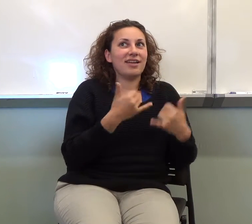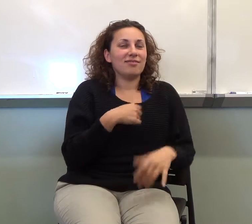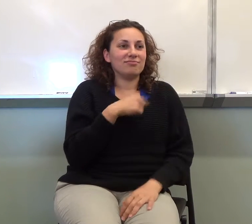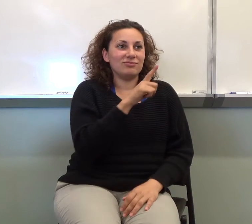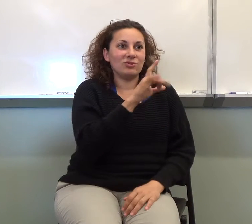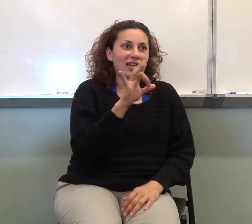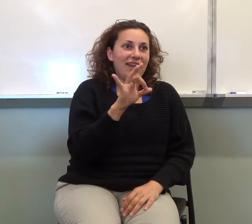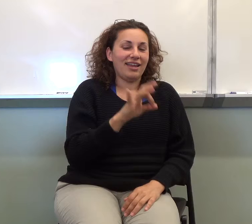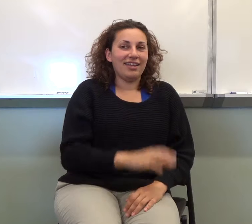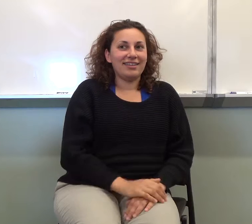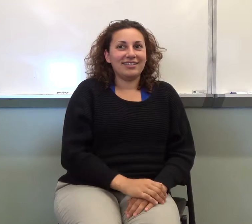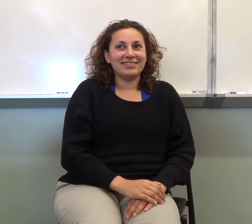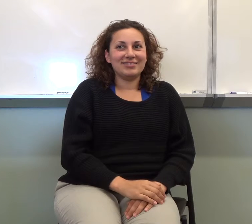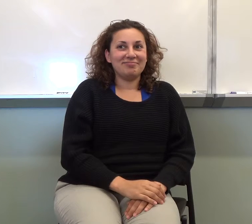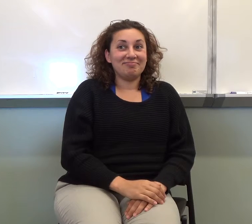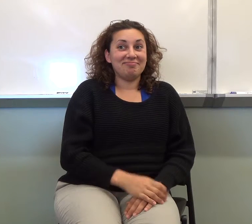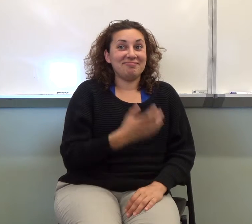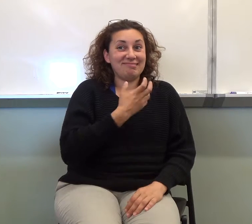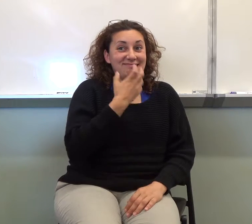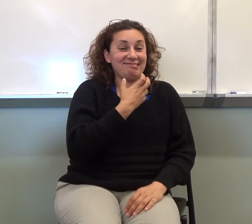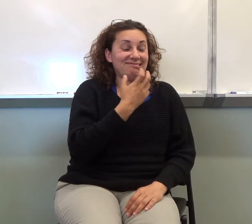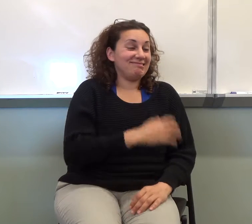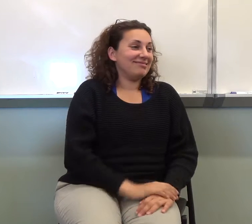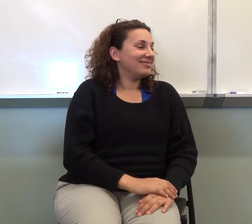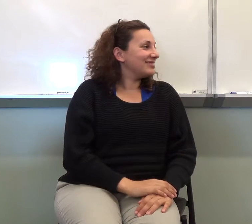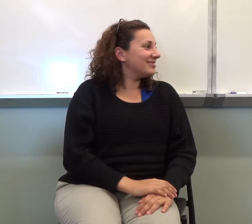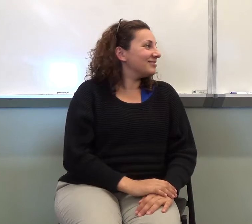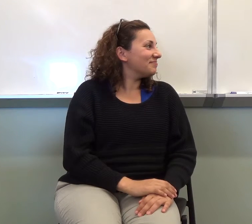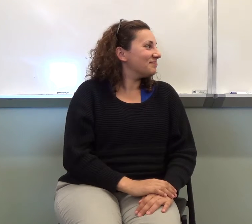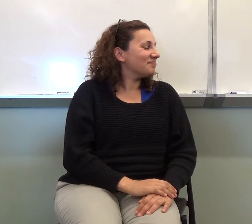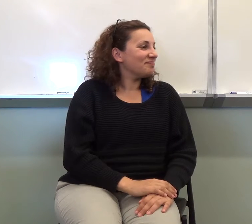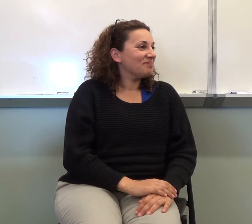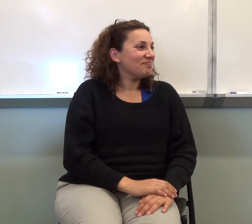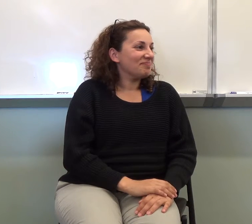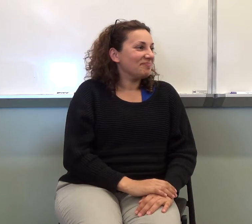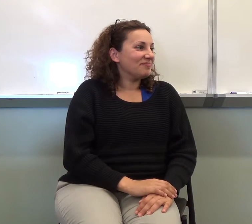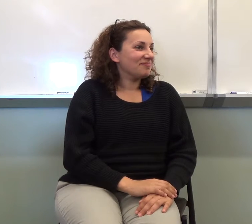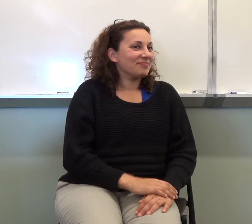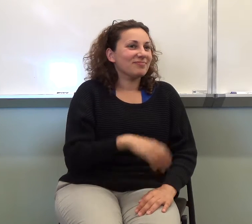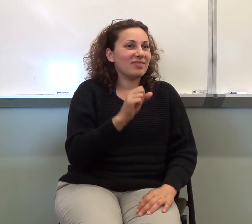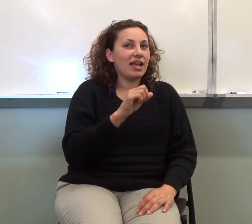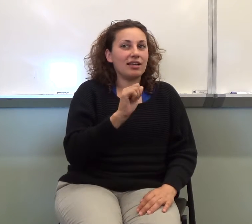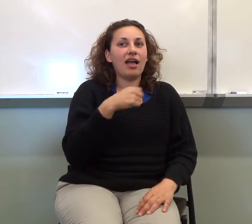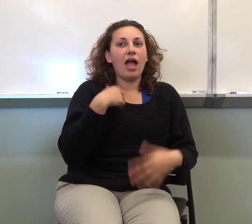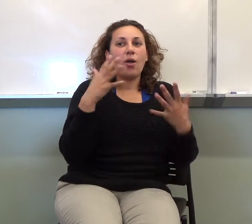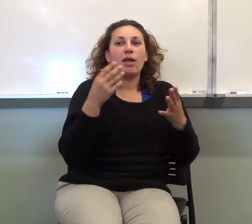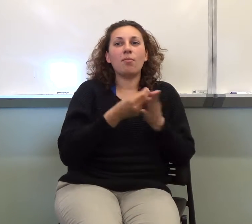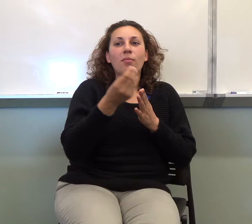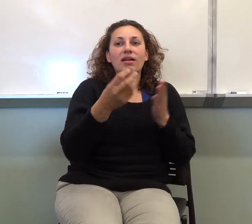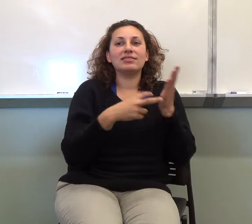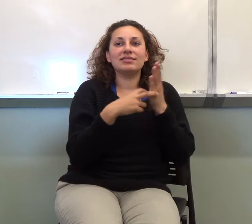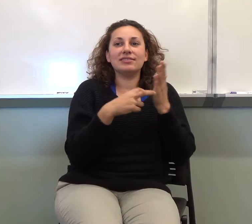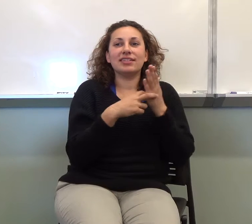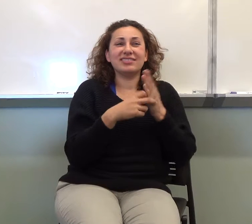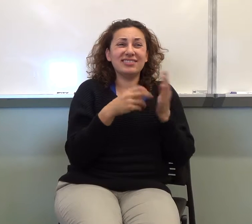Only in math do we have to tell people when we're doing jokes. Must be something wrong with our jokes.